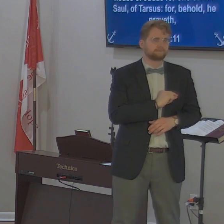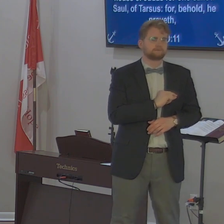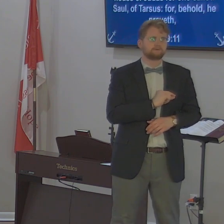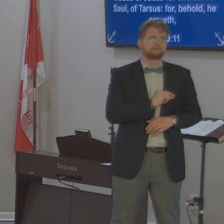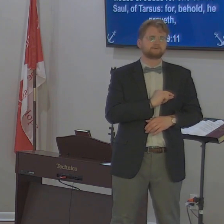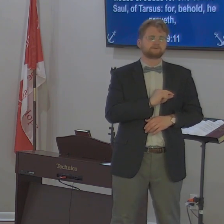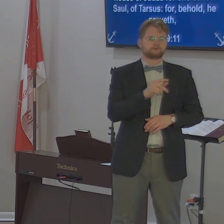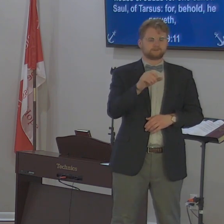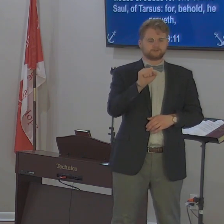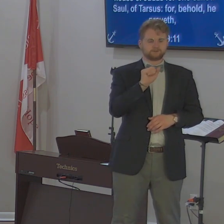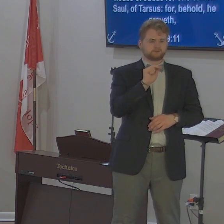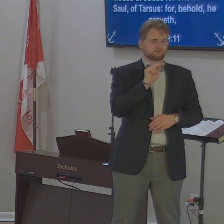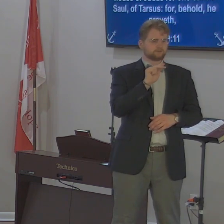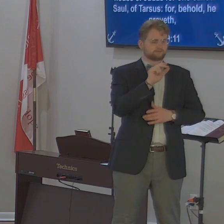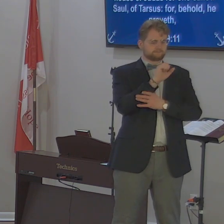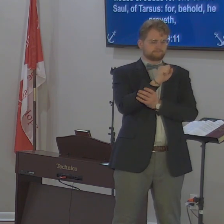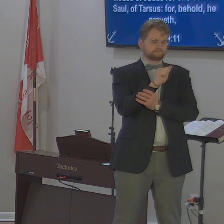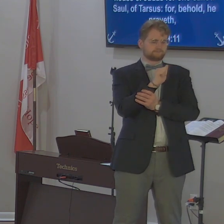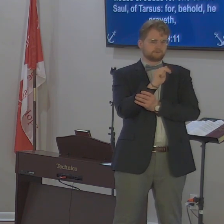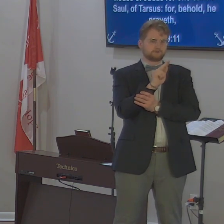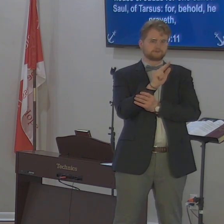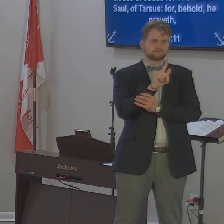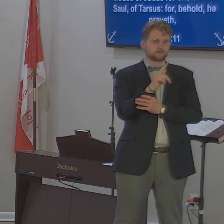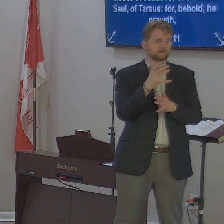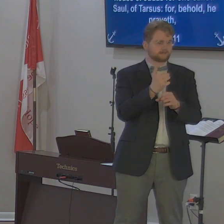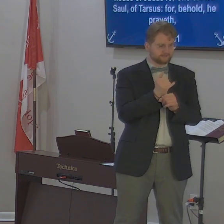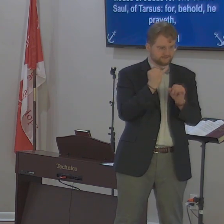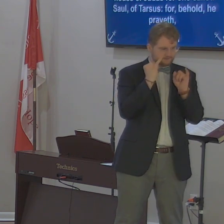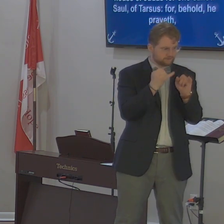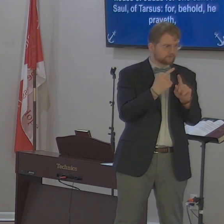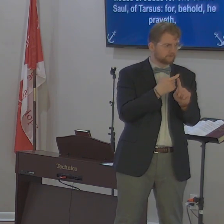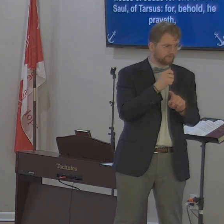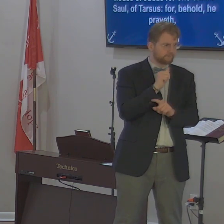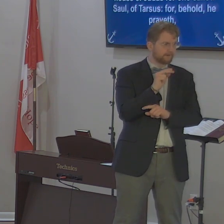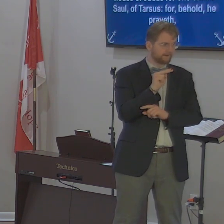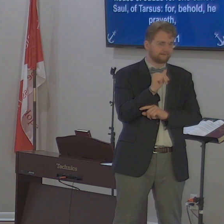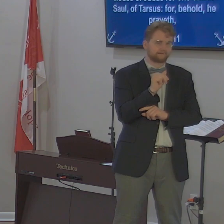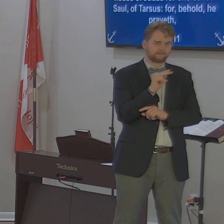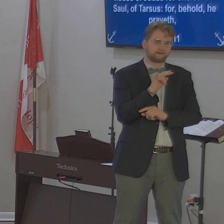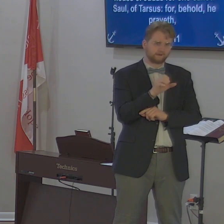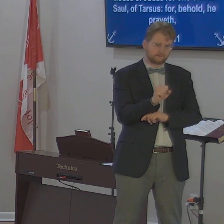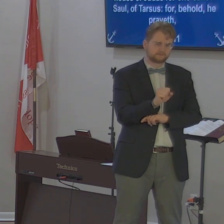Saul gets his instruction from Ananias. And can I just say this before we move on?